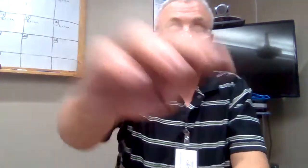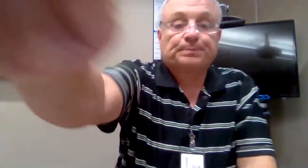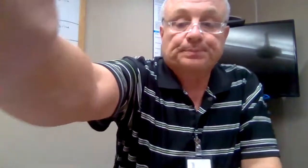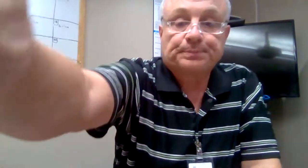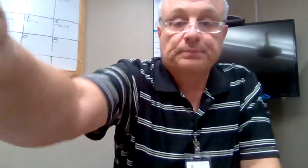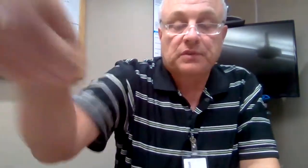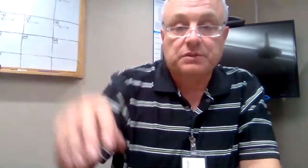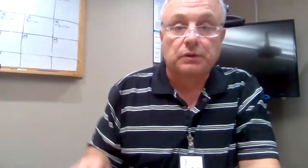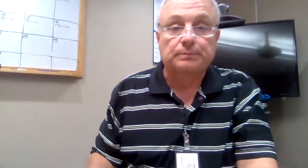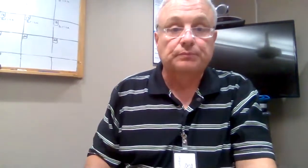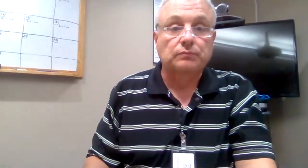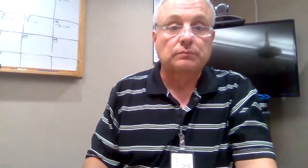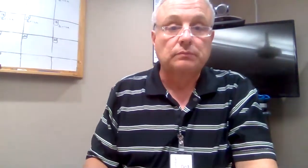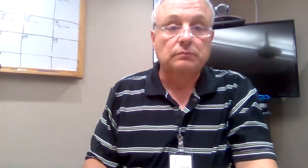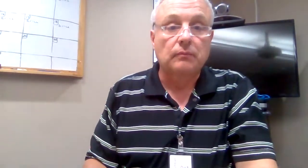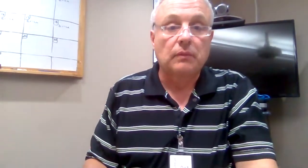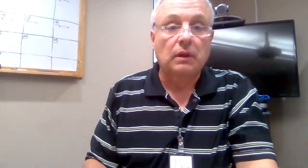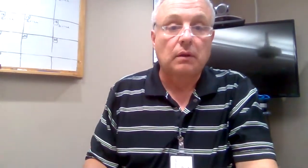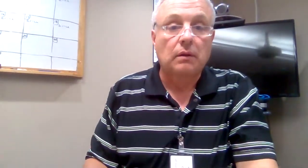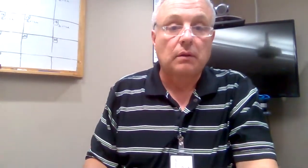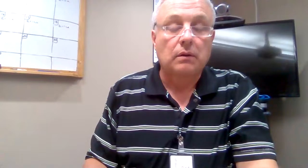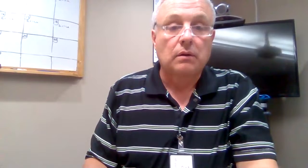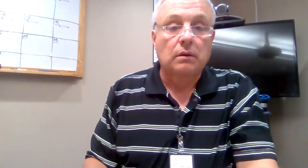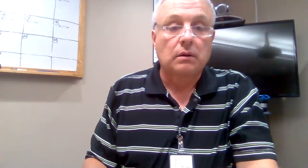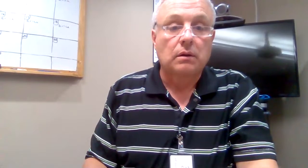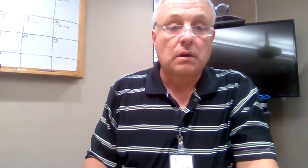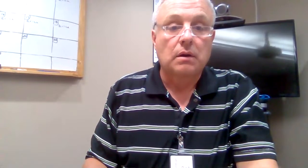Okay, so